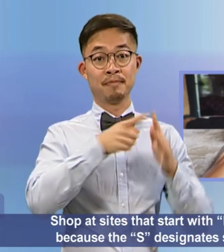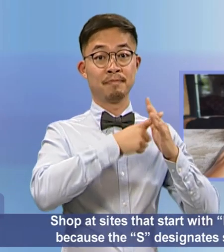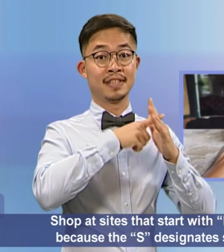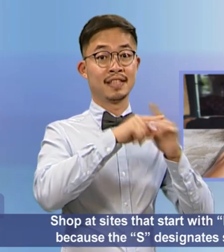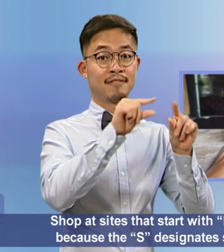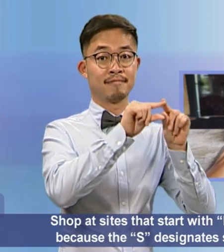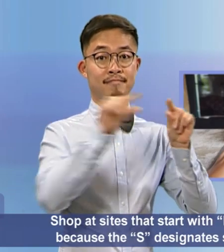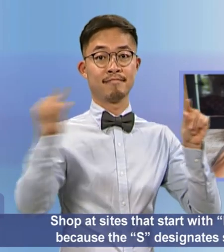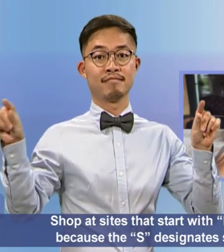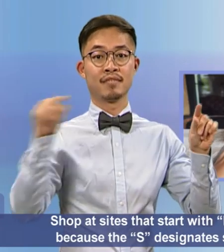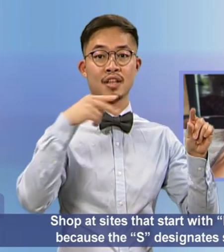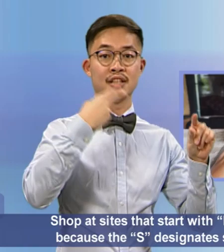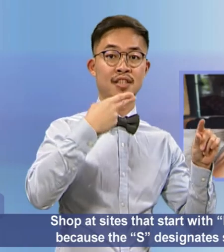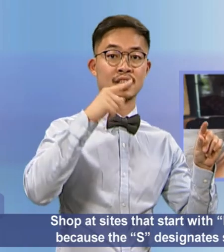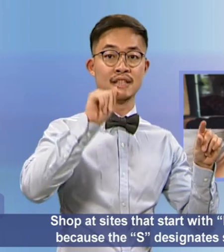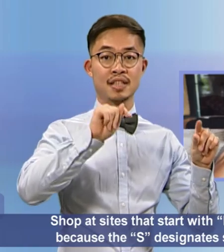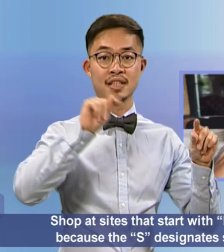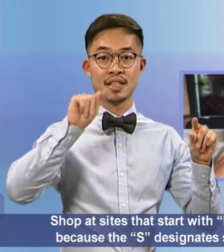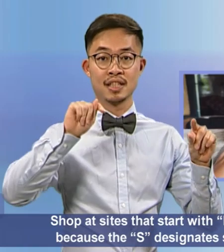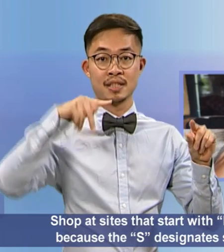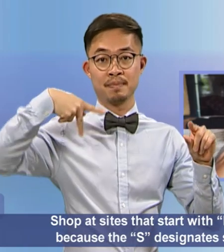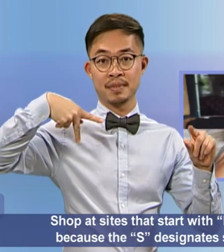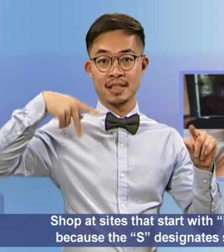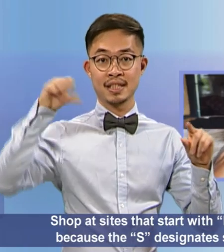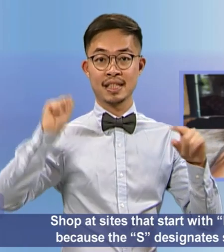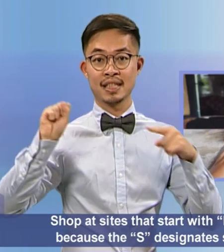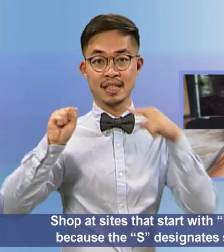HTTPS because the S designates secure.